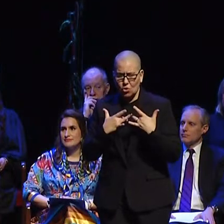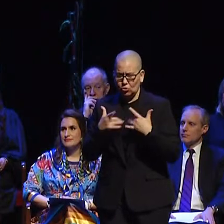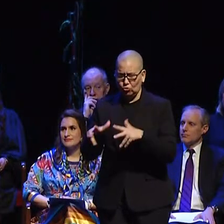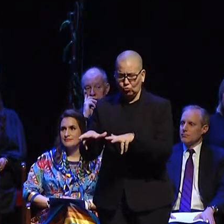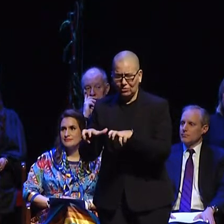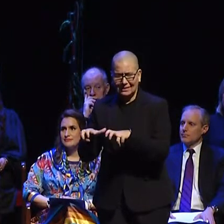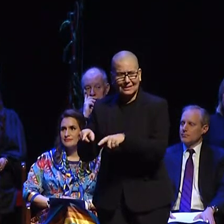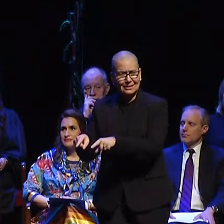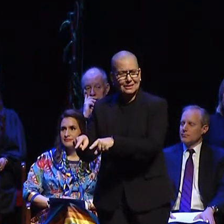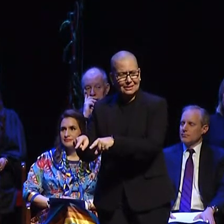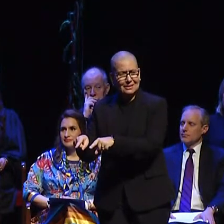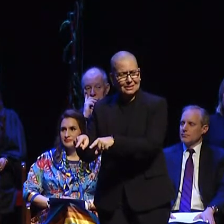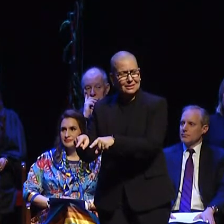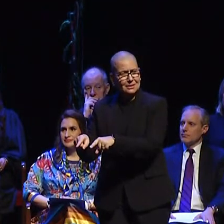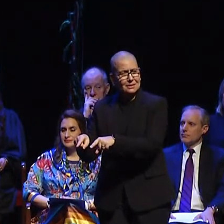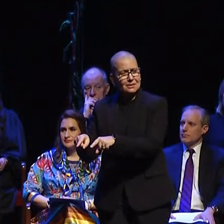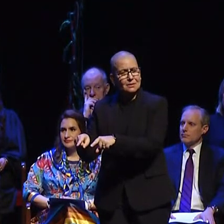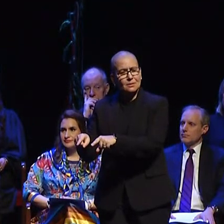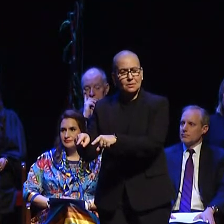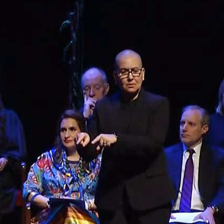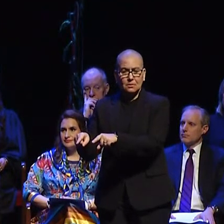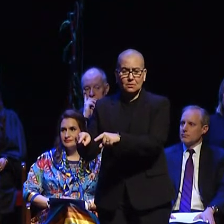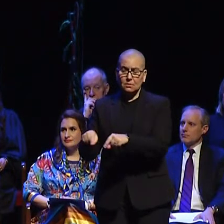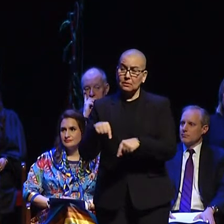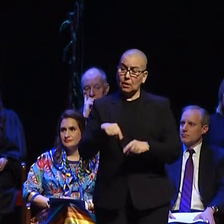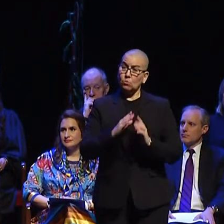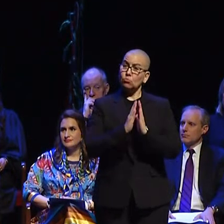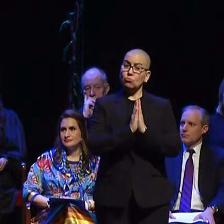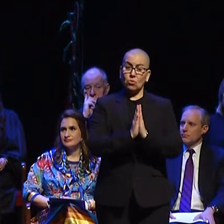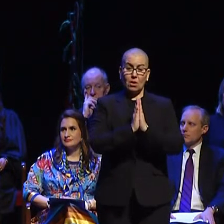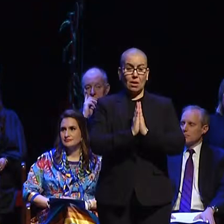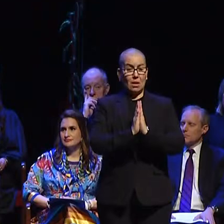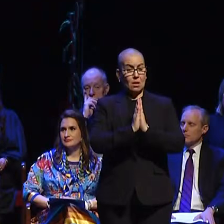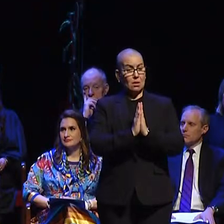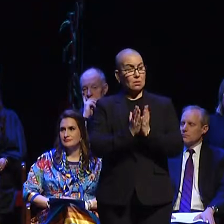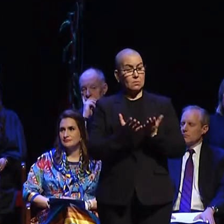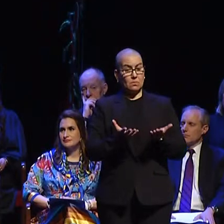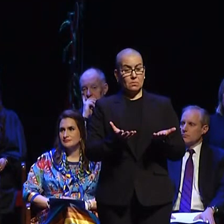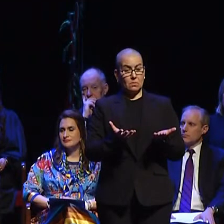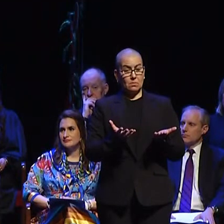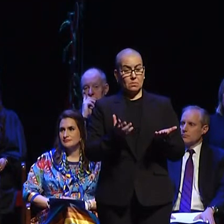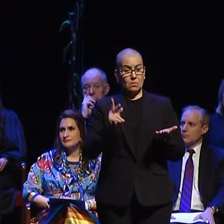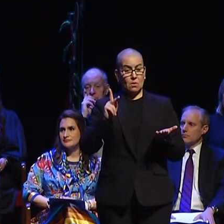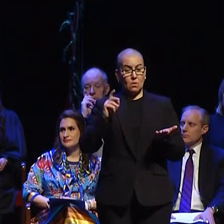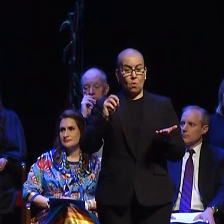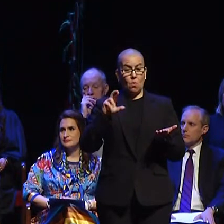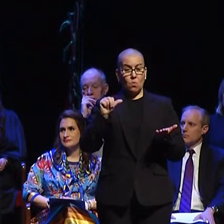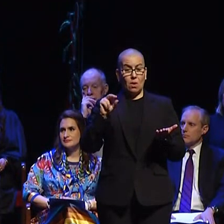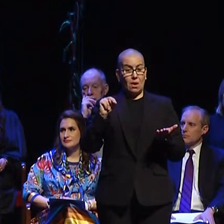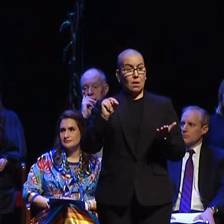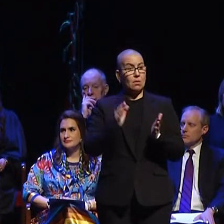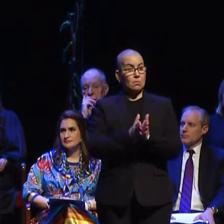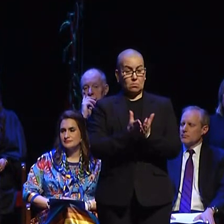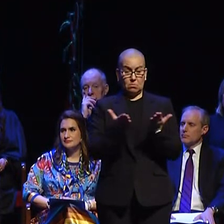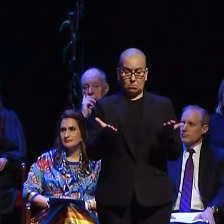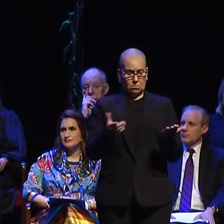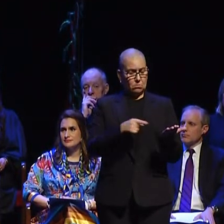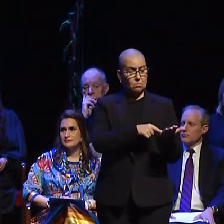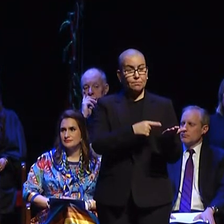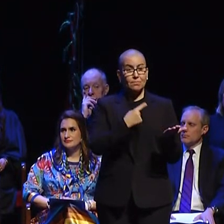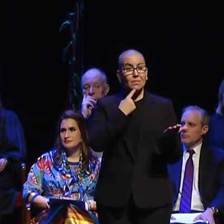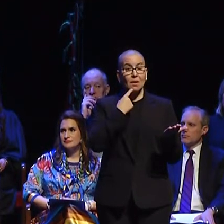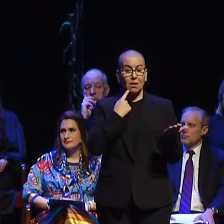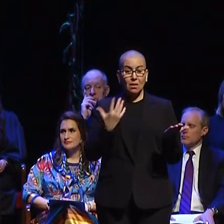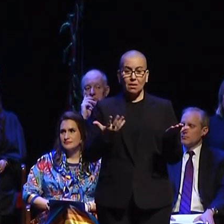As an intimate prayer in the text of the Quran, God says, "Our Lord, let not our hearts